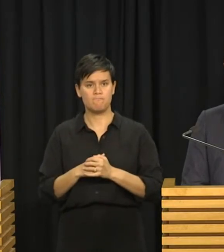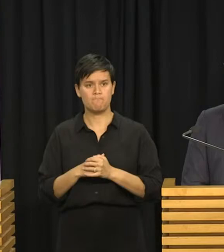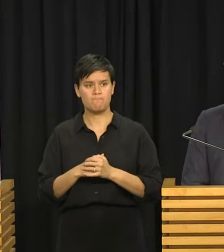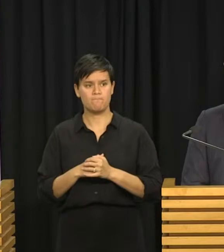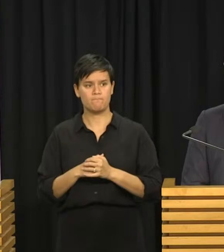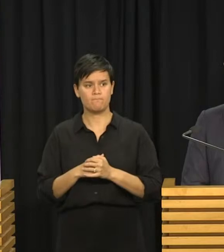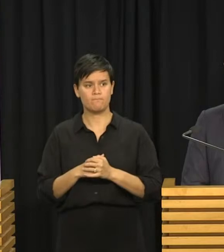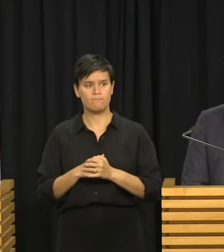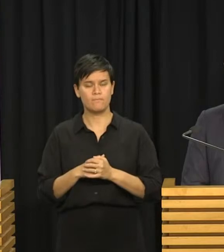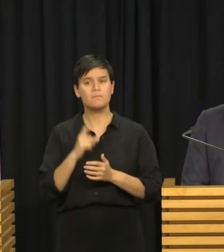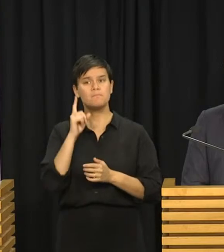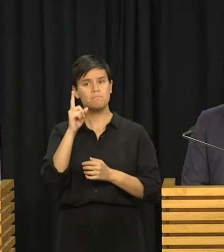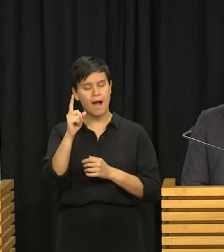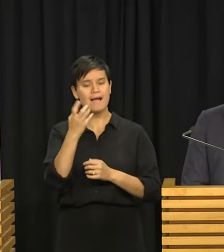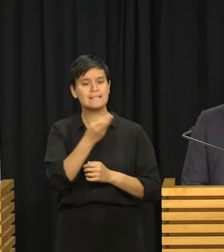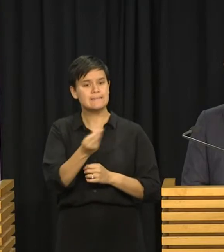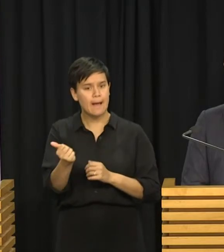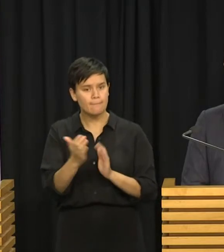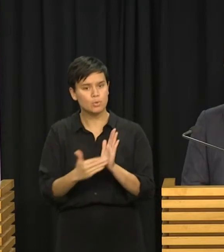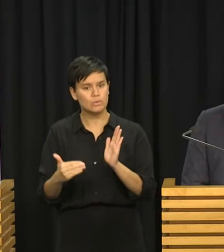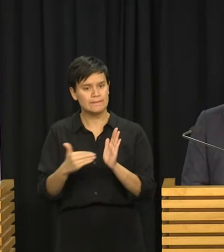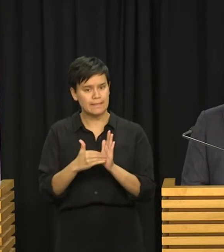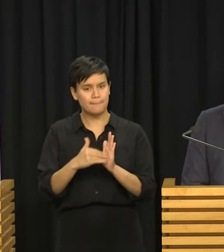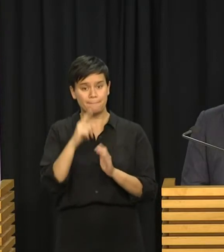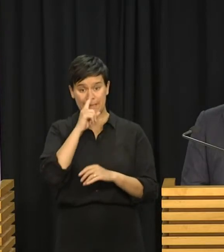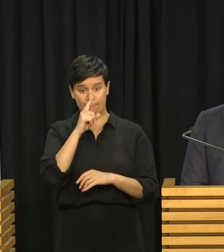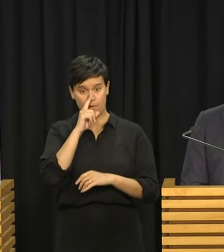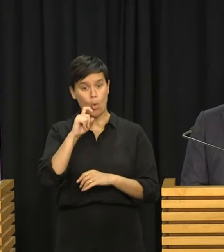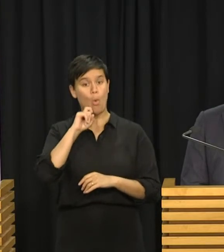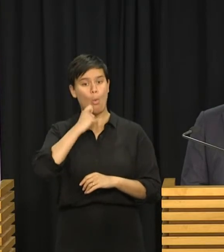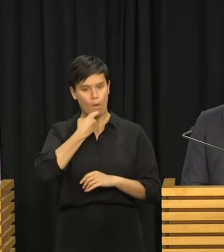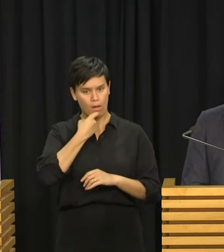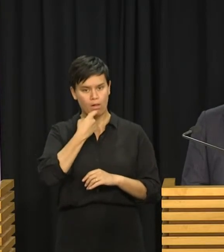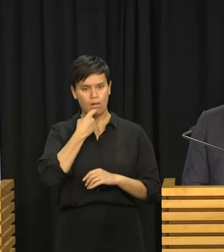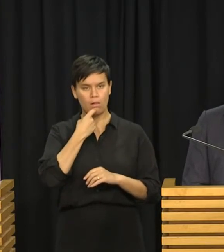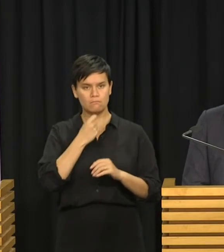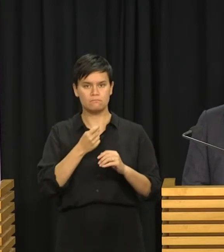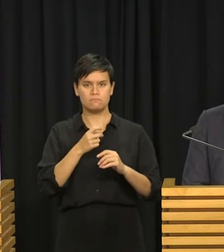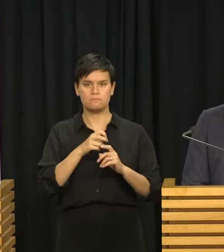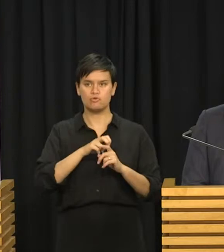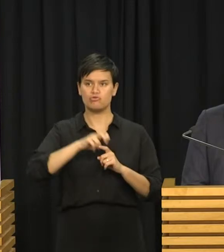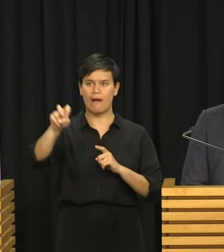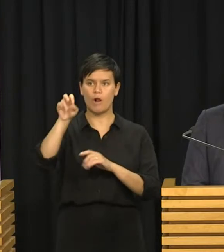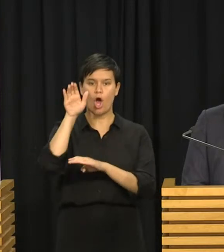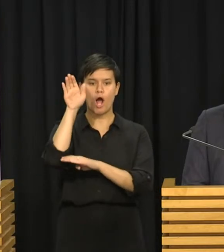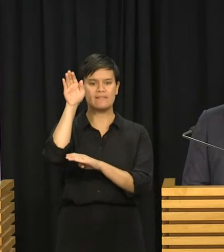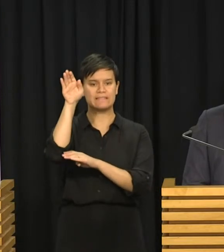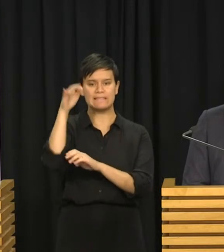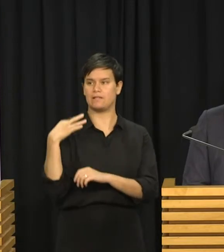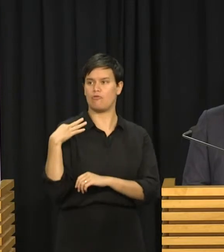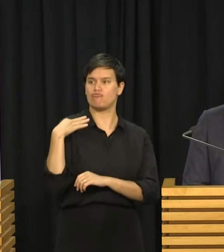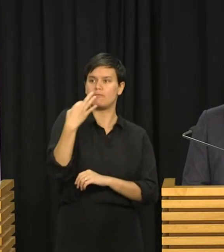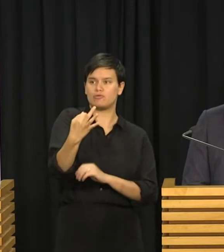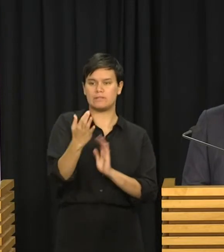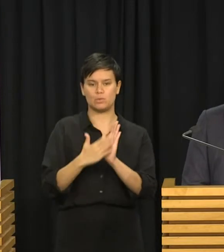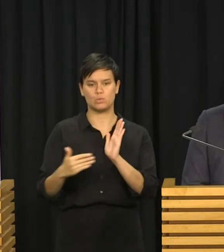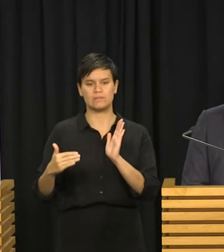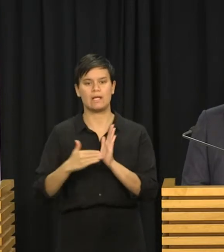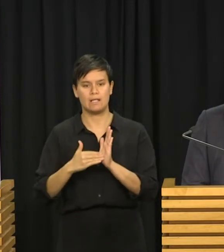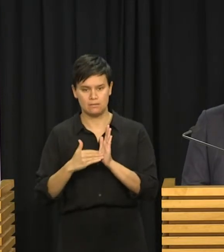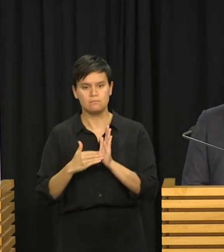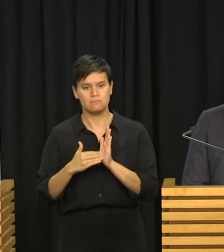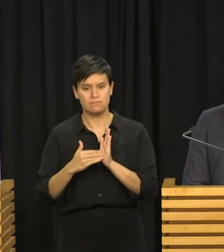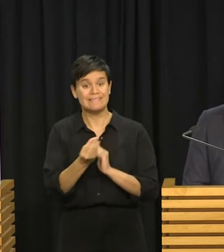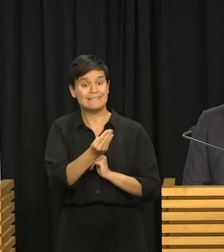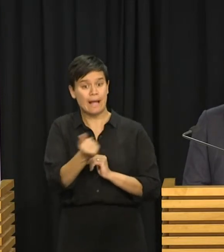to represent New Zealand over the coming 12 months, where in some cases it might be a requirement that they be vaccinated beforehand,